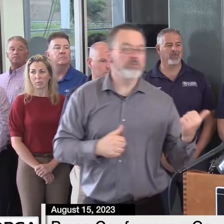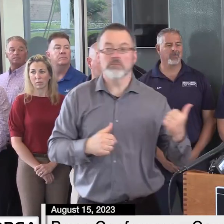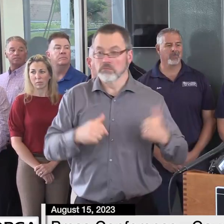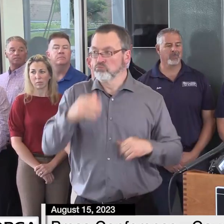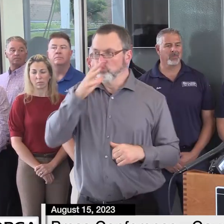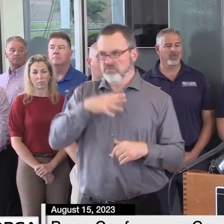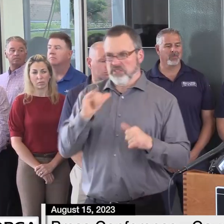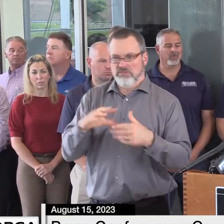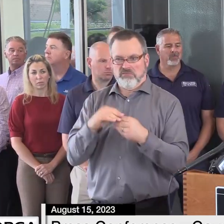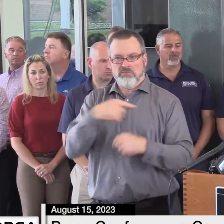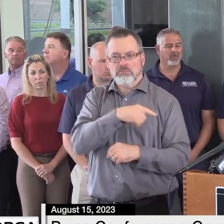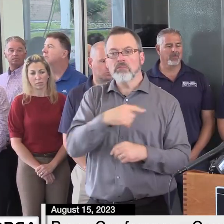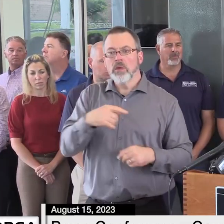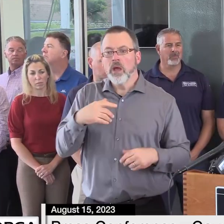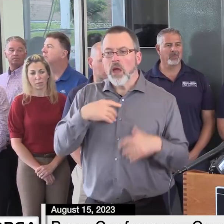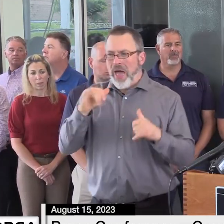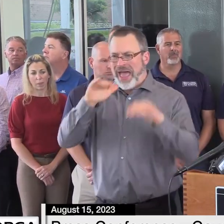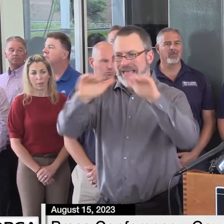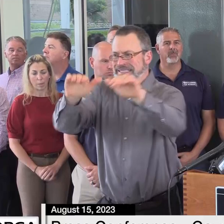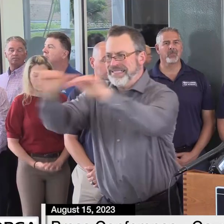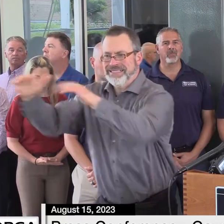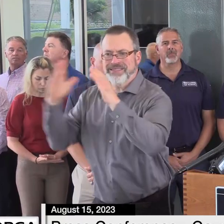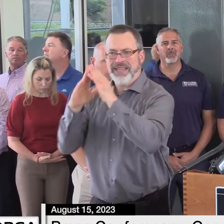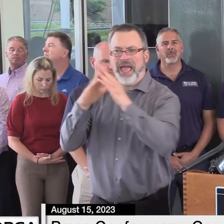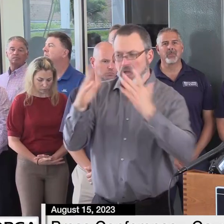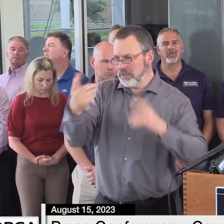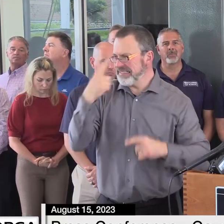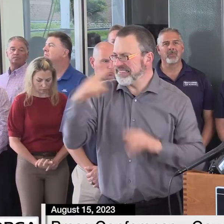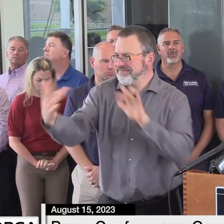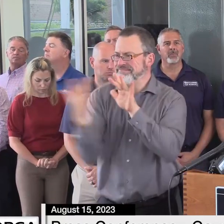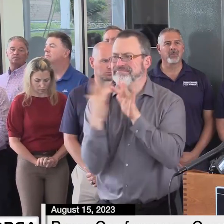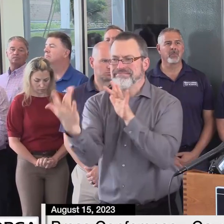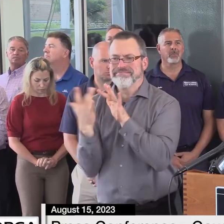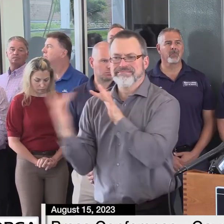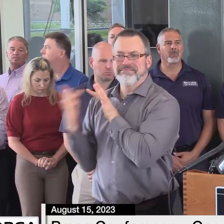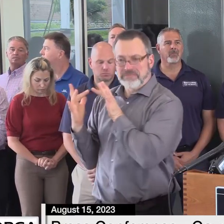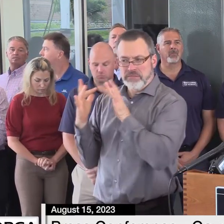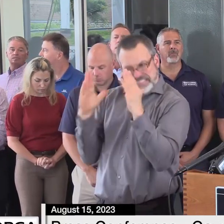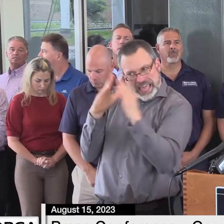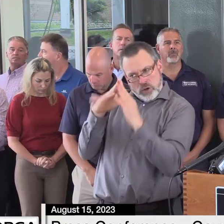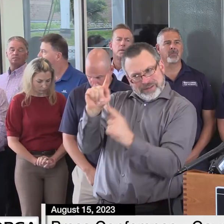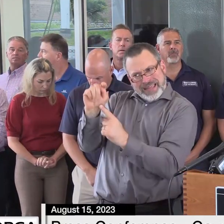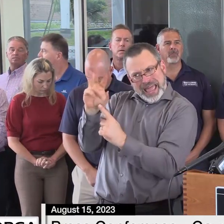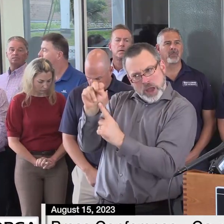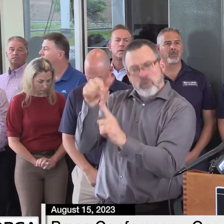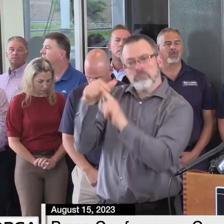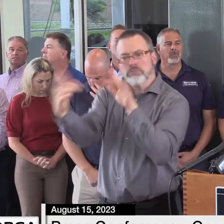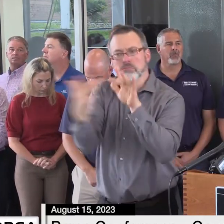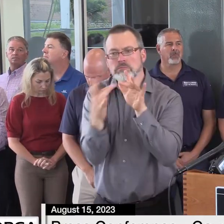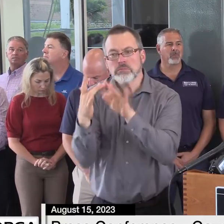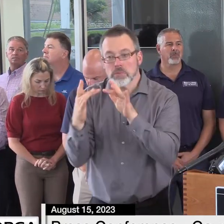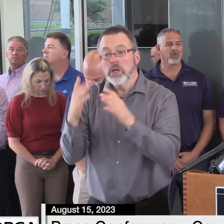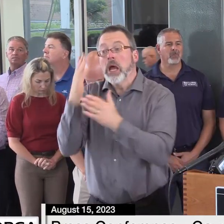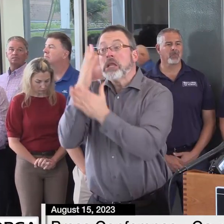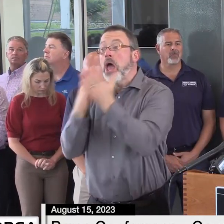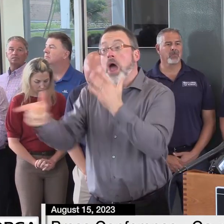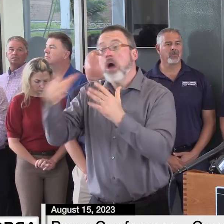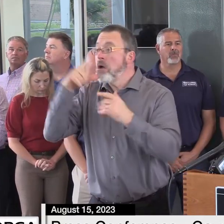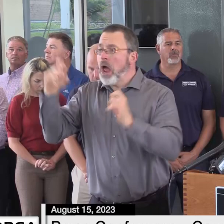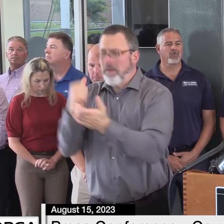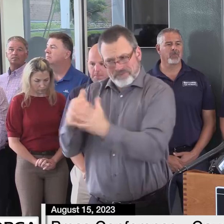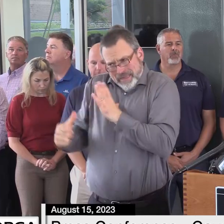So we're asking towns to step forward that have the need. Some towns don't, and that's great,